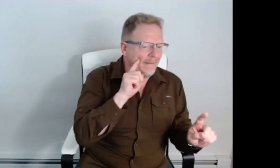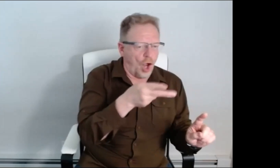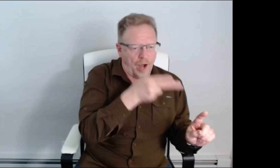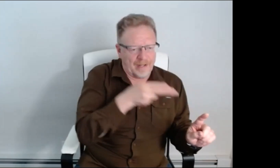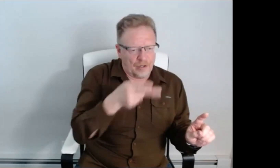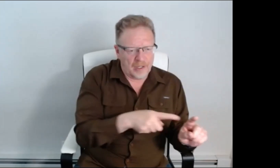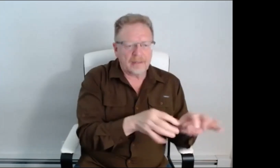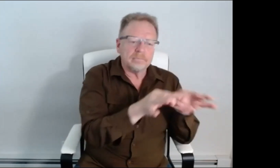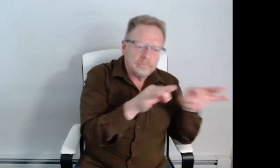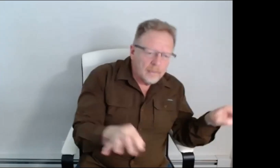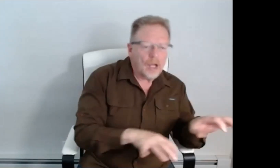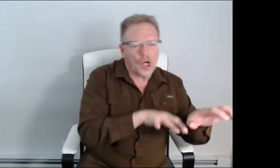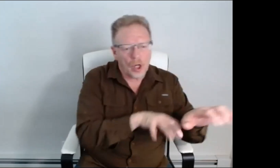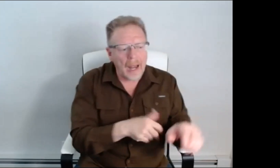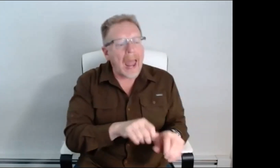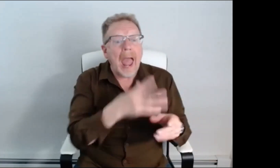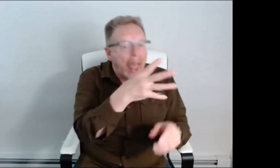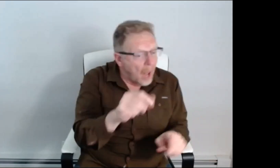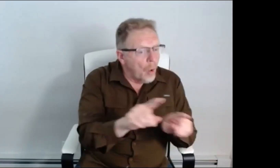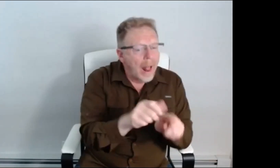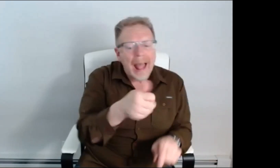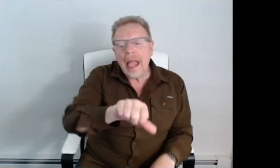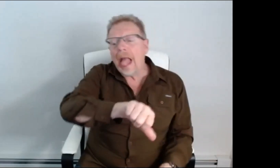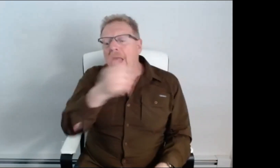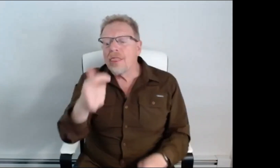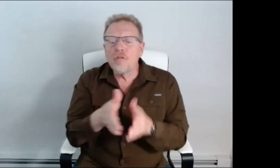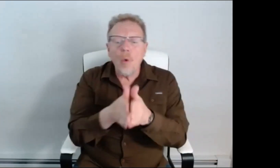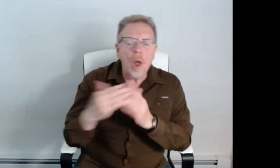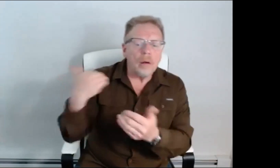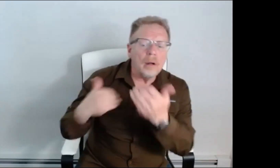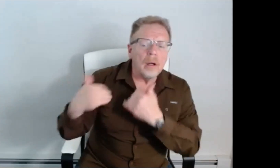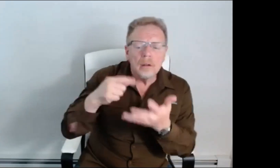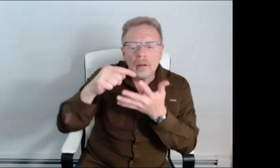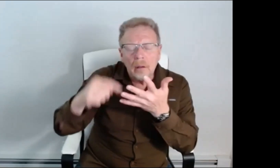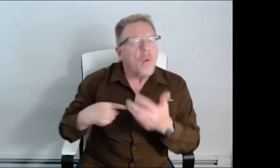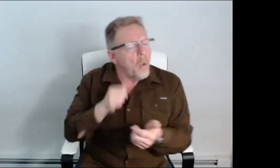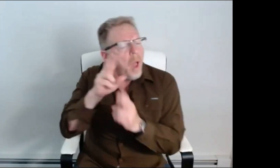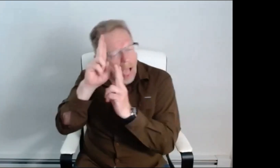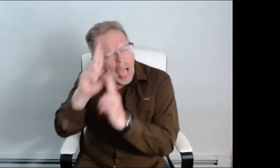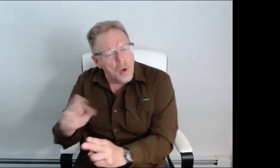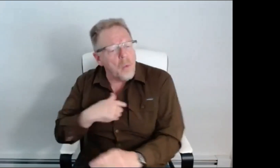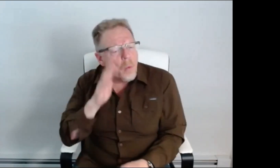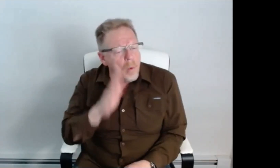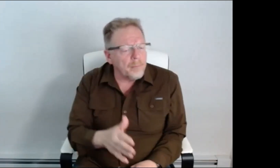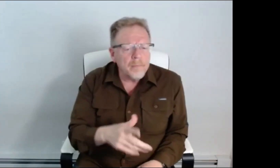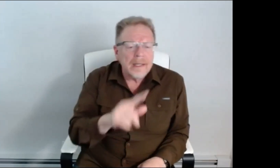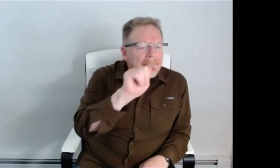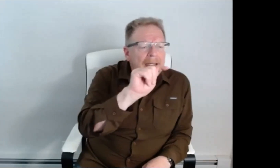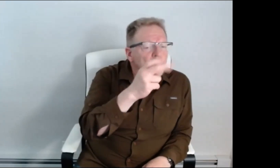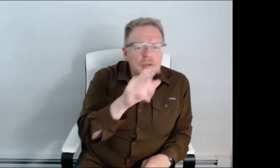other requests, we can honor them as well. So Yeah, go ahead, Teresa. So I had heard